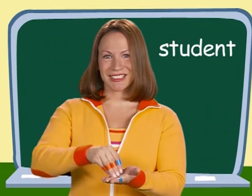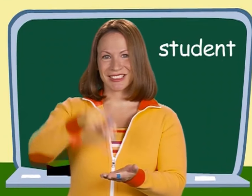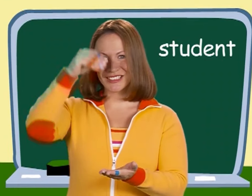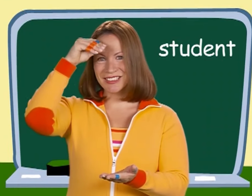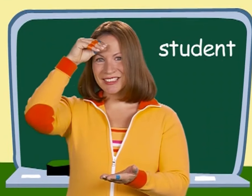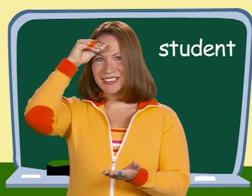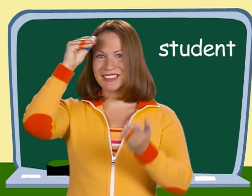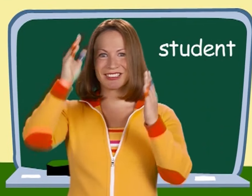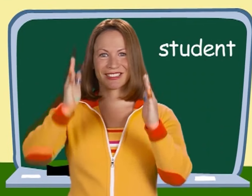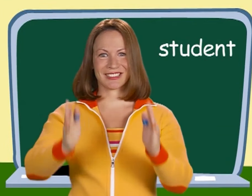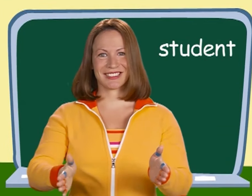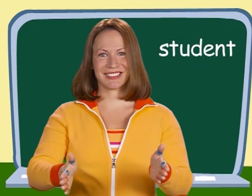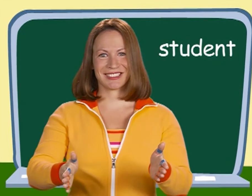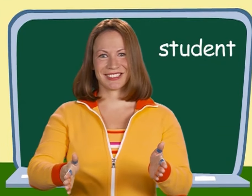Sign student.